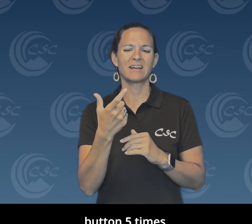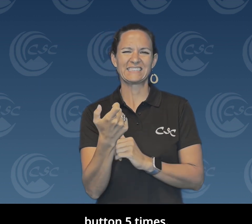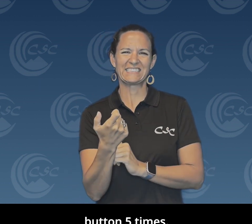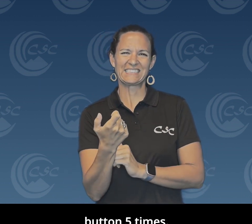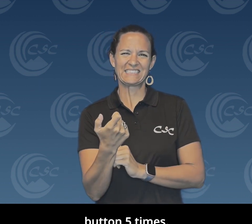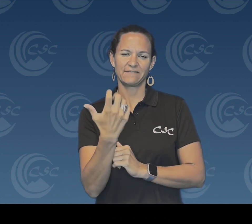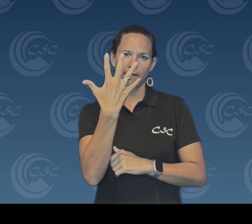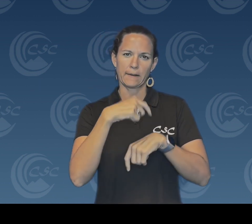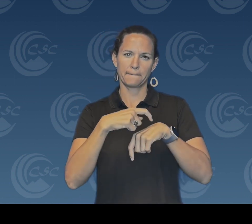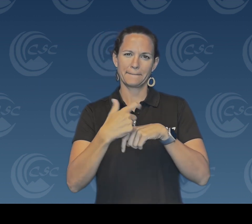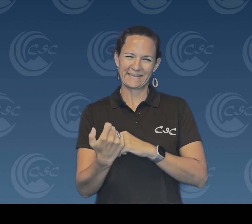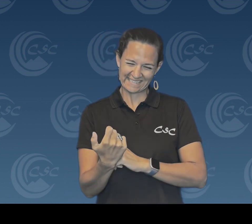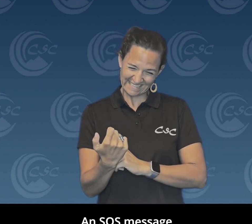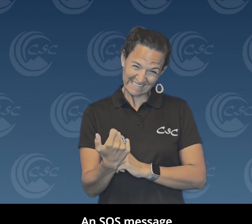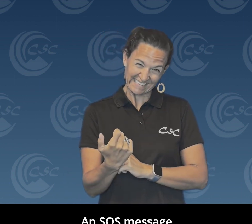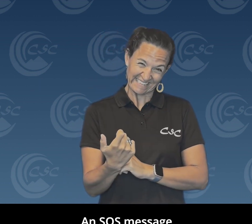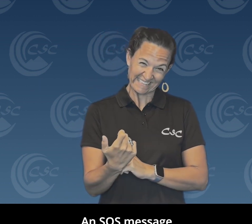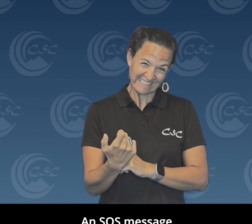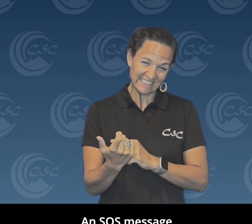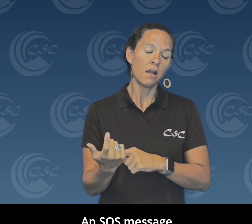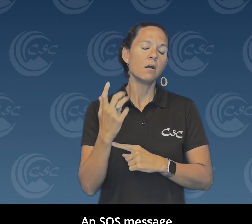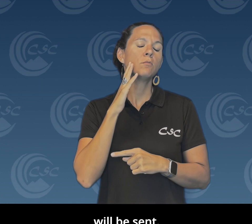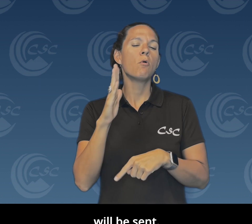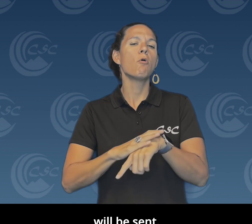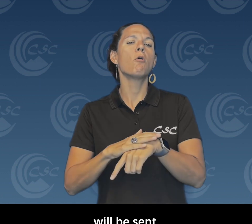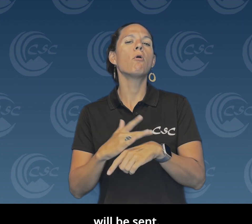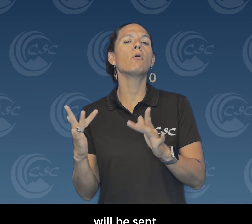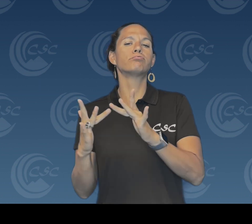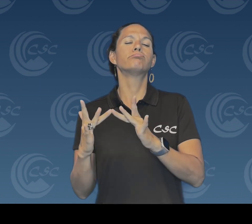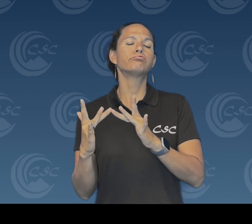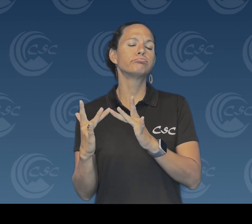5 times. An SOS message will be sent.